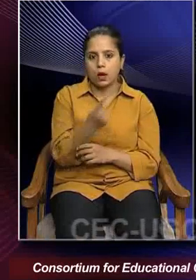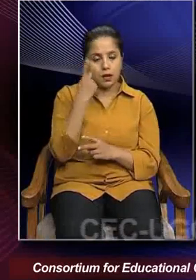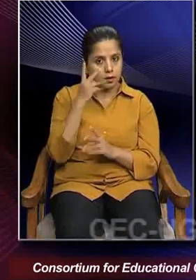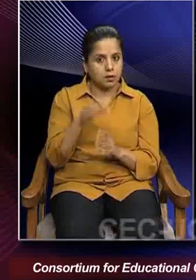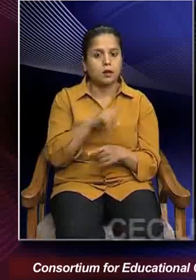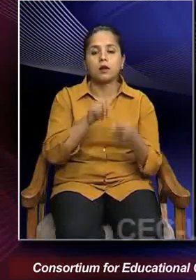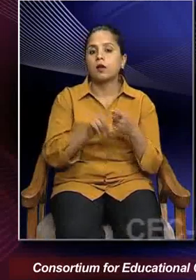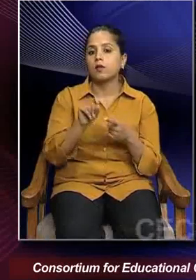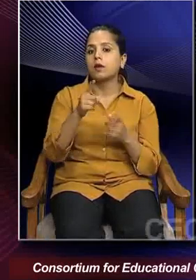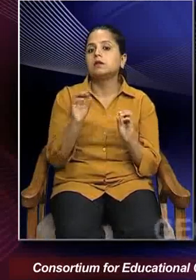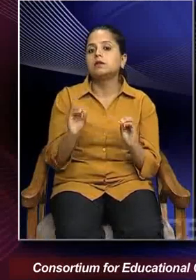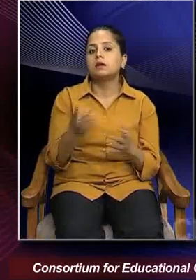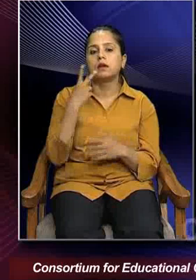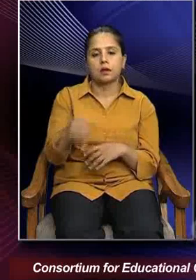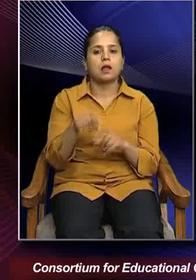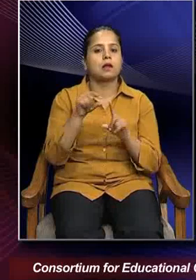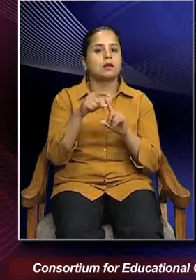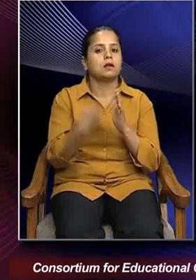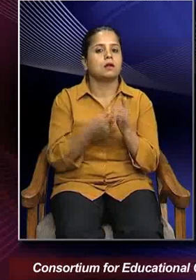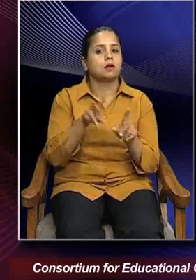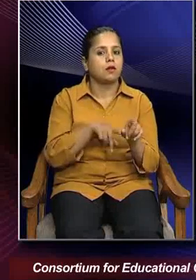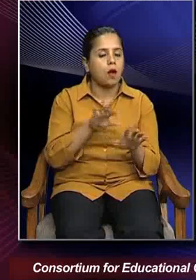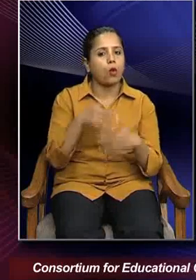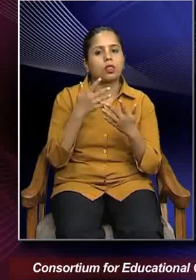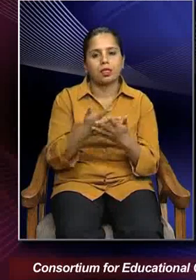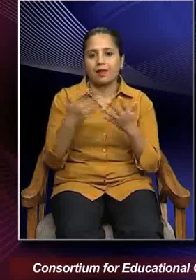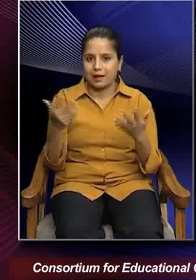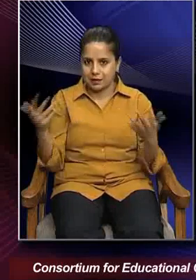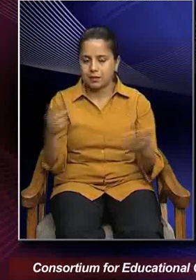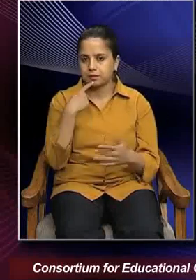first start with dravya, or the substance.